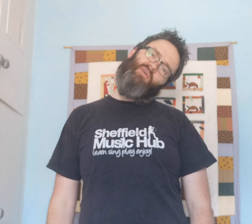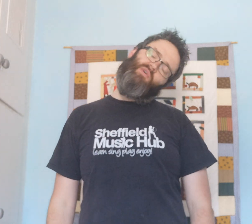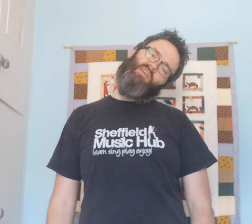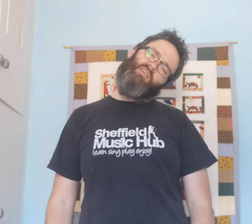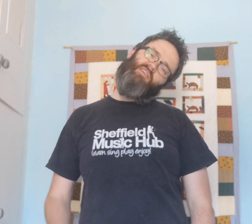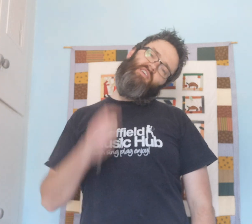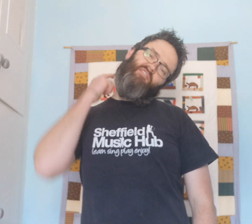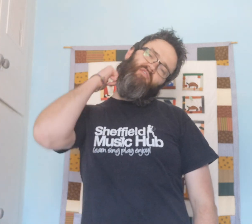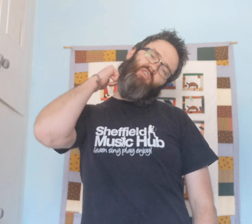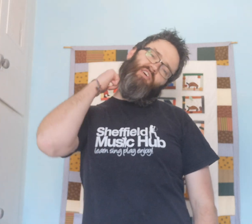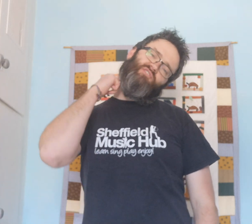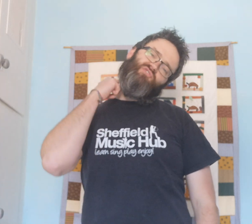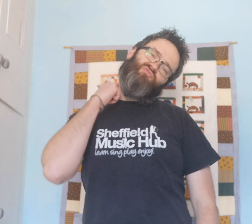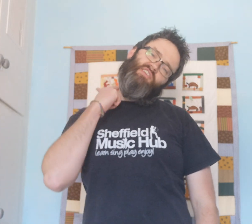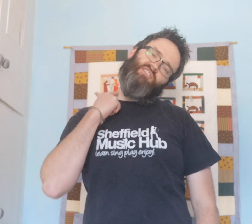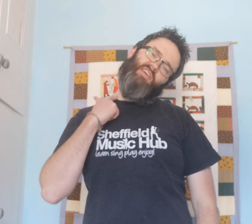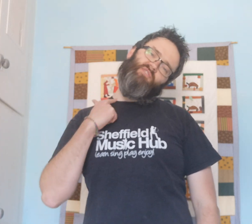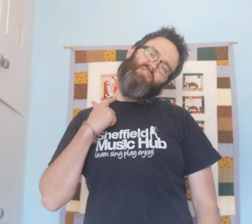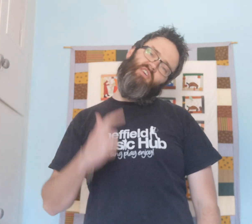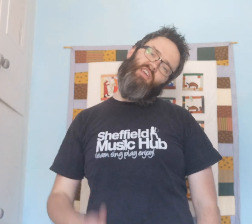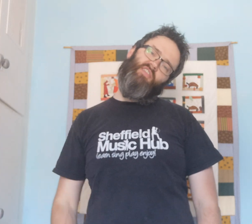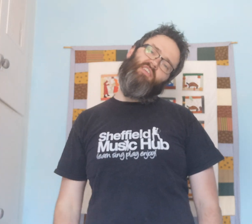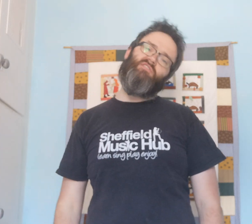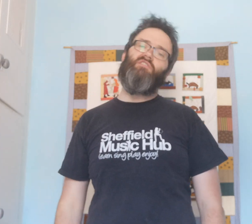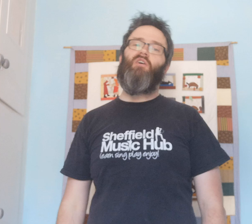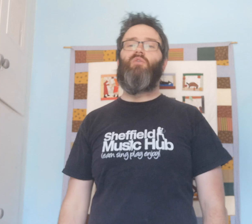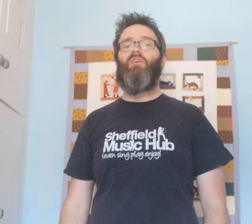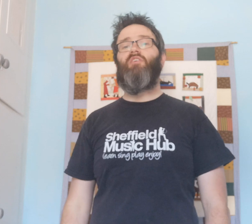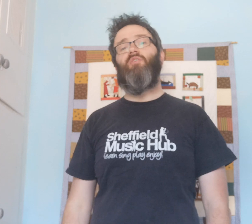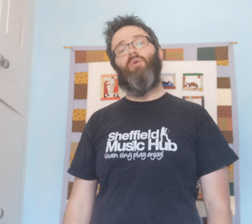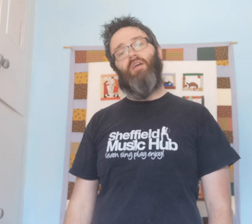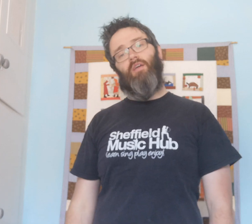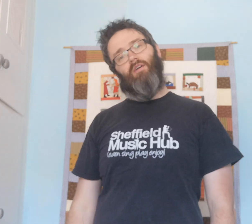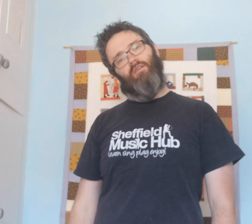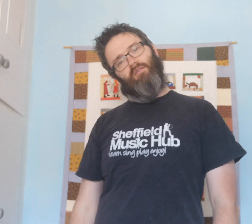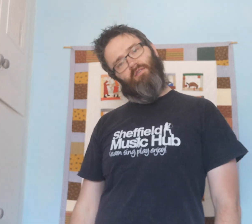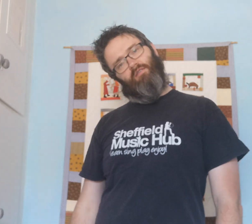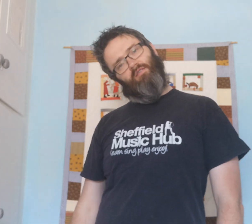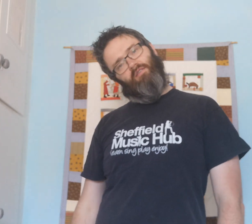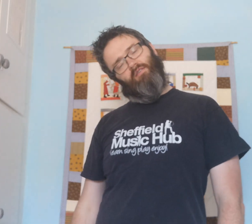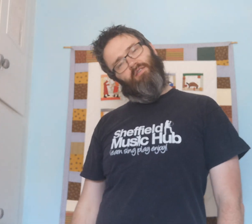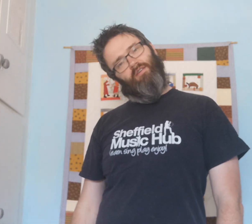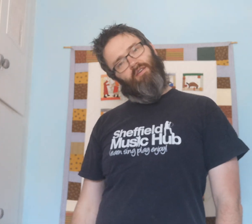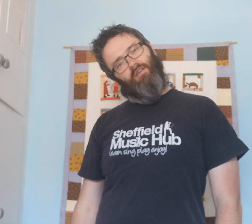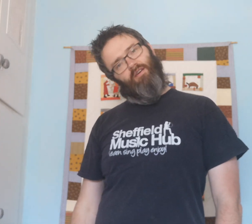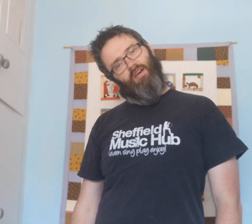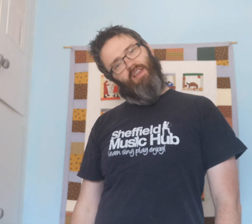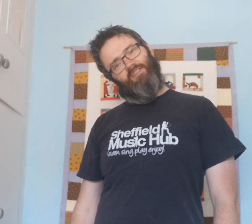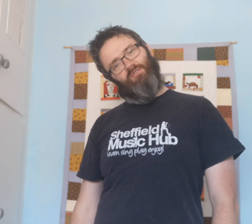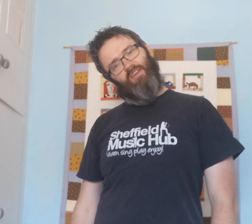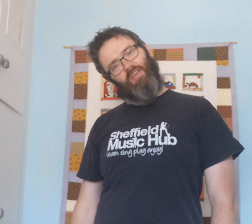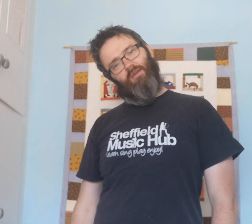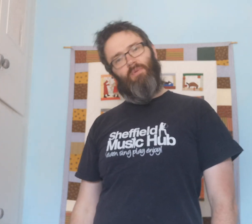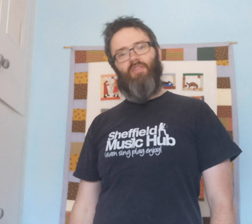way. Feel that stretch down the side, and then slowly the other way. And let's do that again. Back this